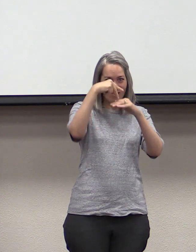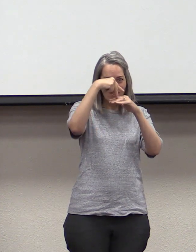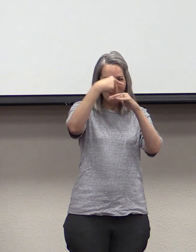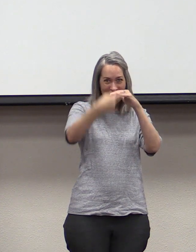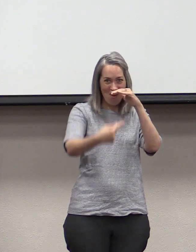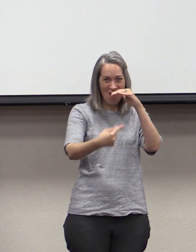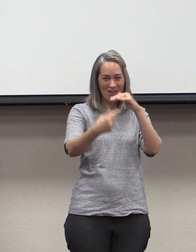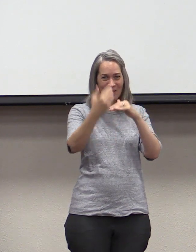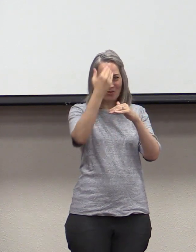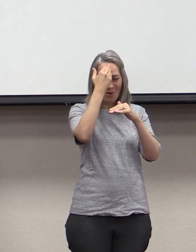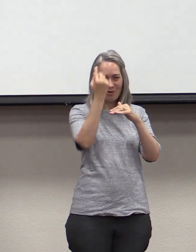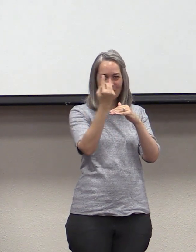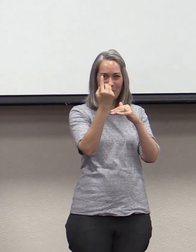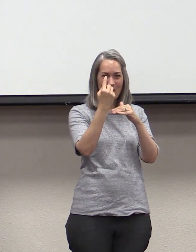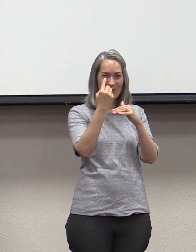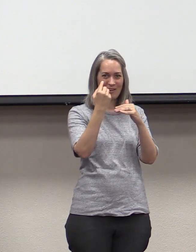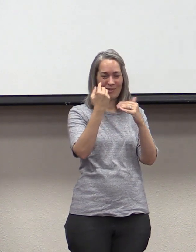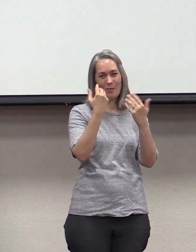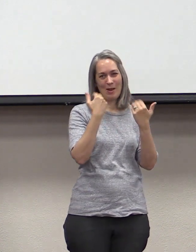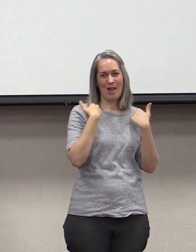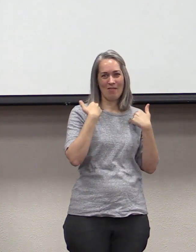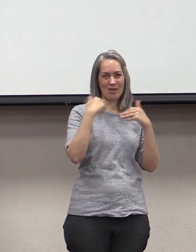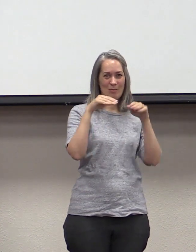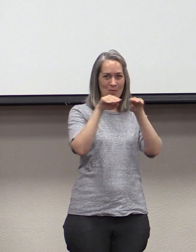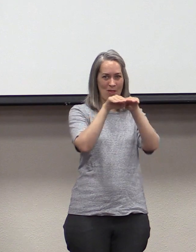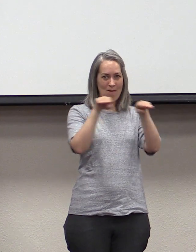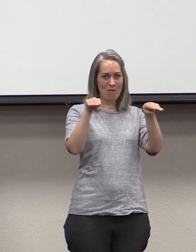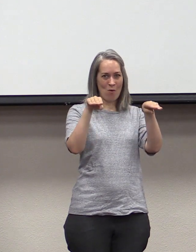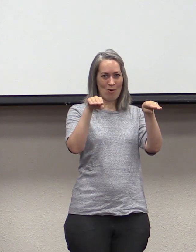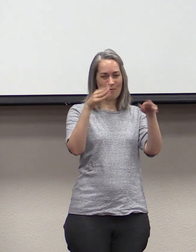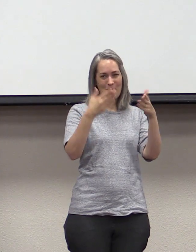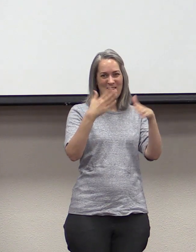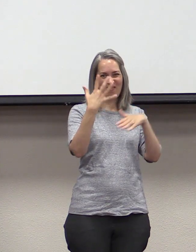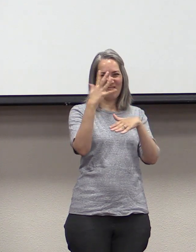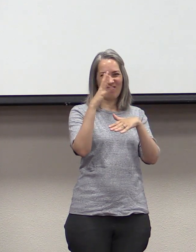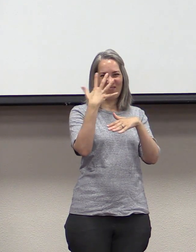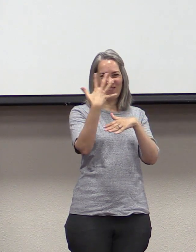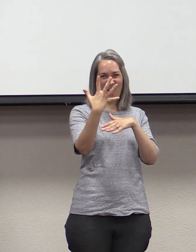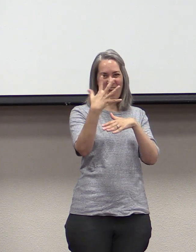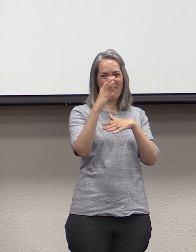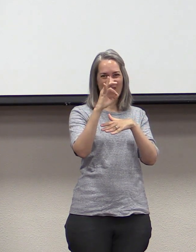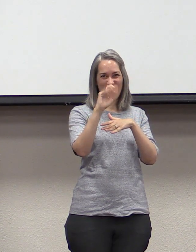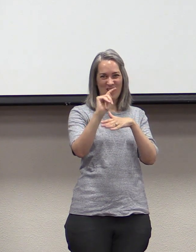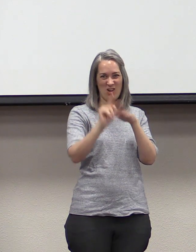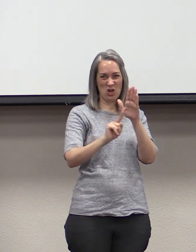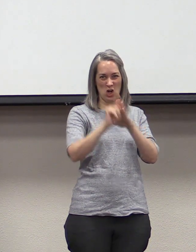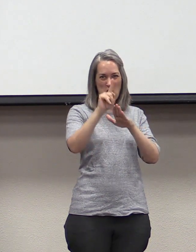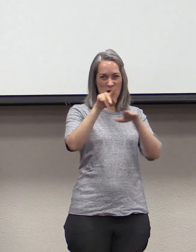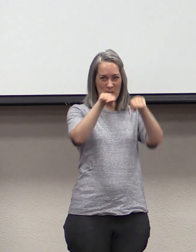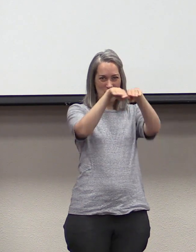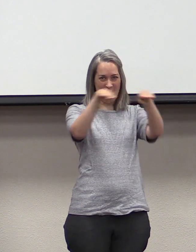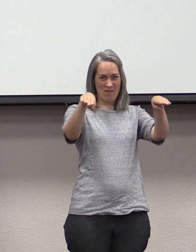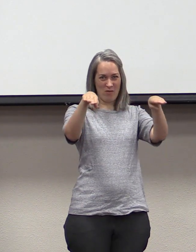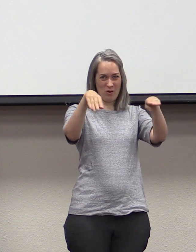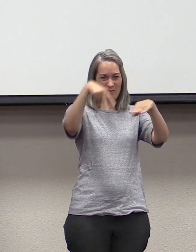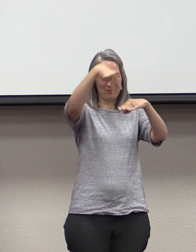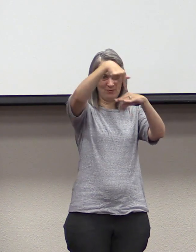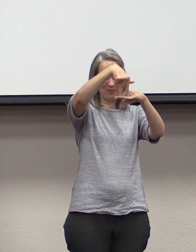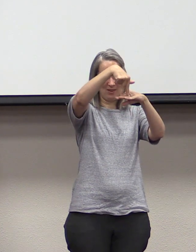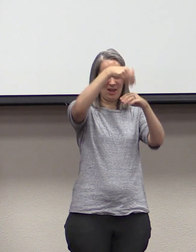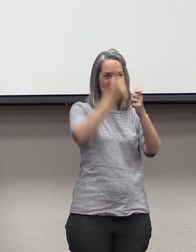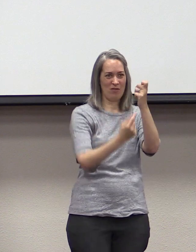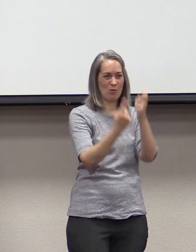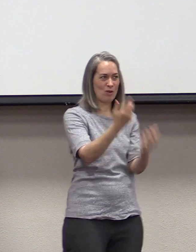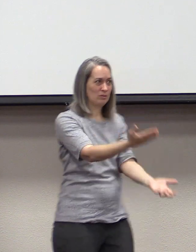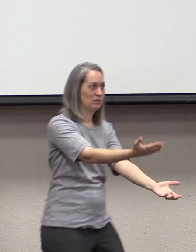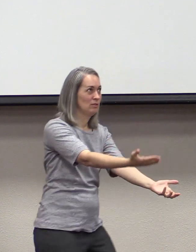someone would climb up on a platform that was about 5 feet tall, and everybody else would stand out there, and everybody'd hold their